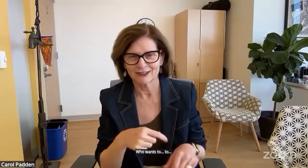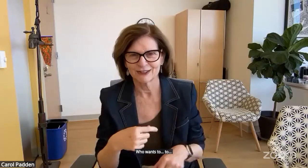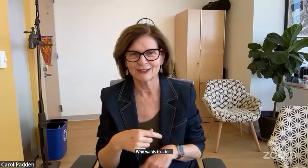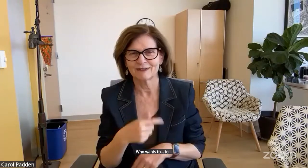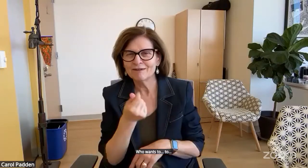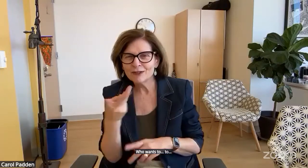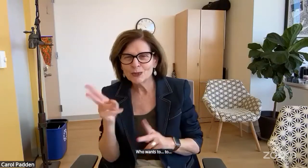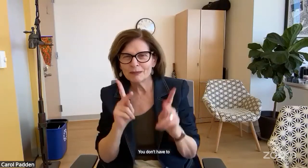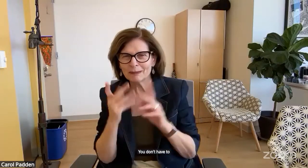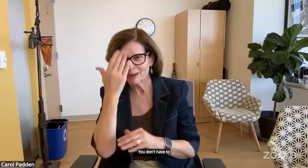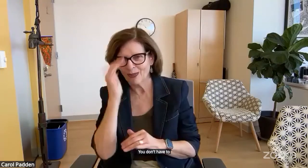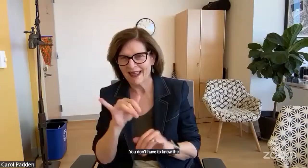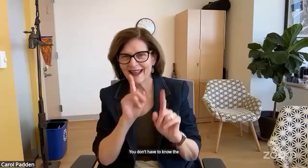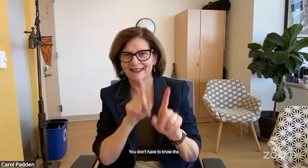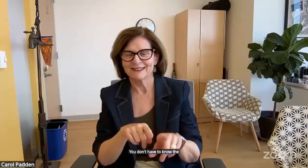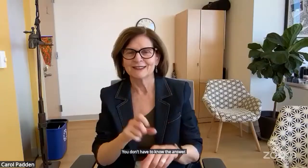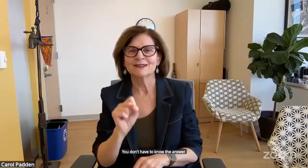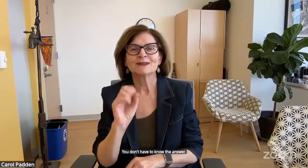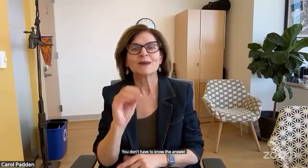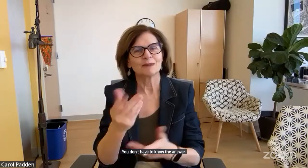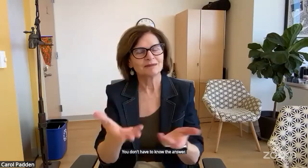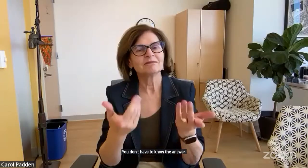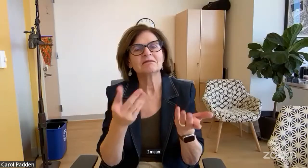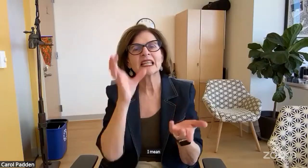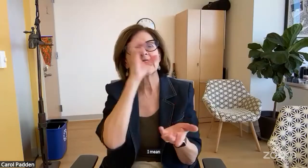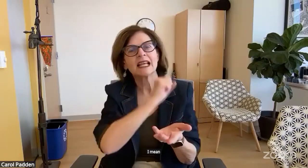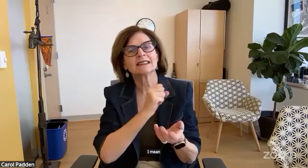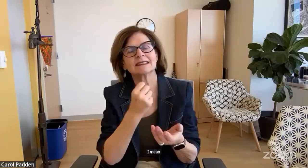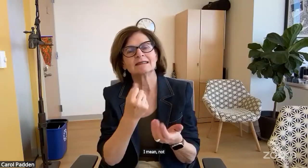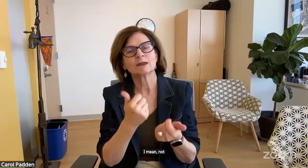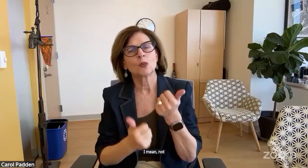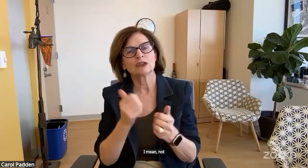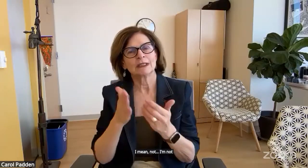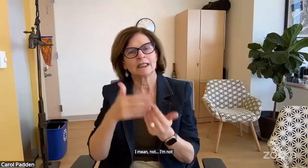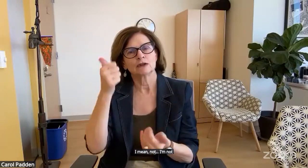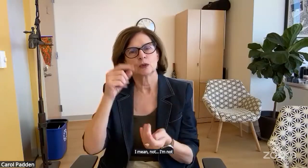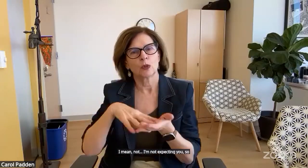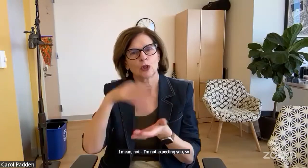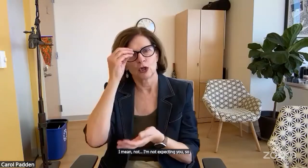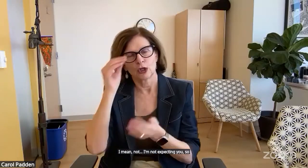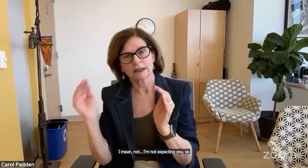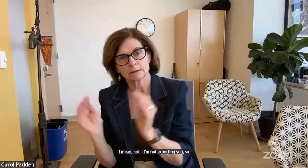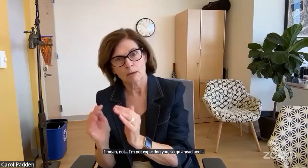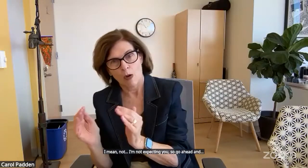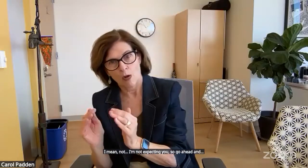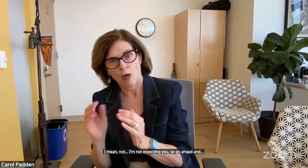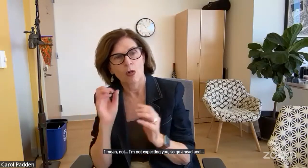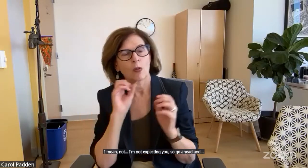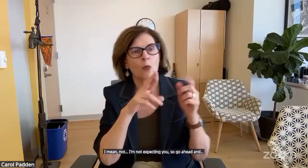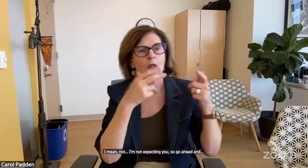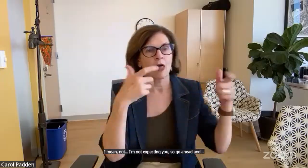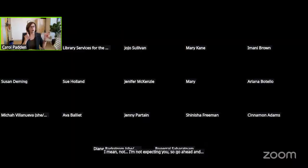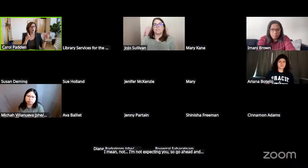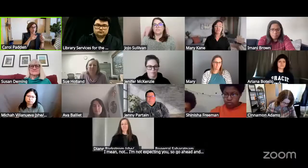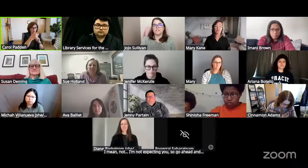You don't have to know the answer. I mean, I'm not expecting you, so go ahead and What do you think